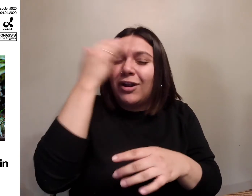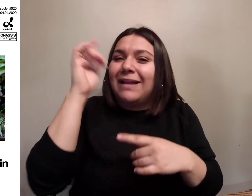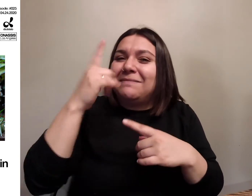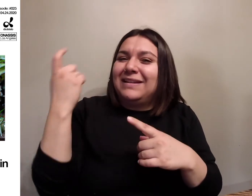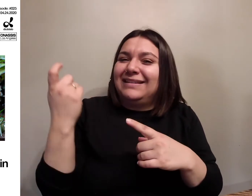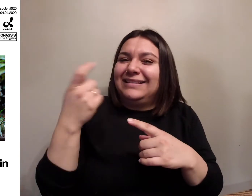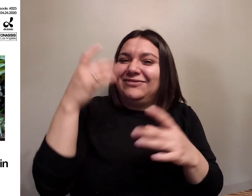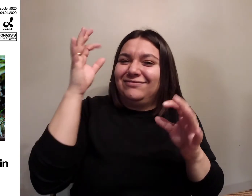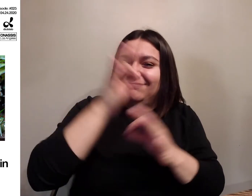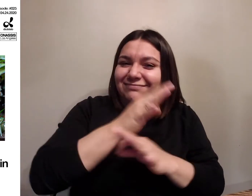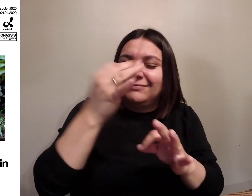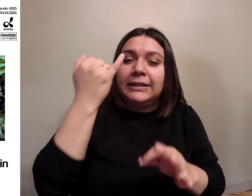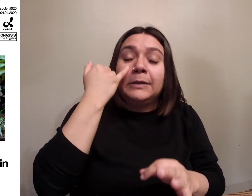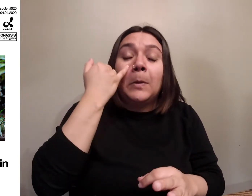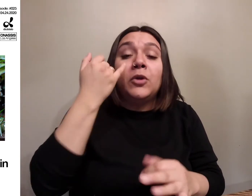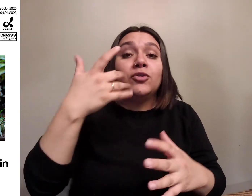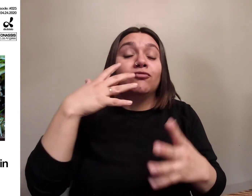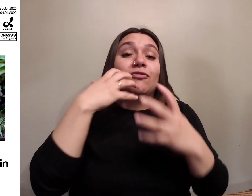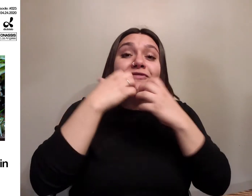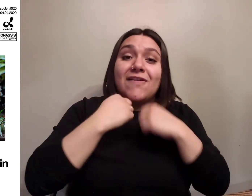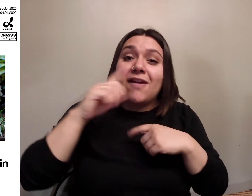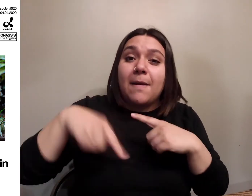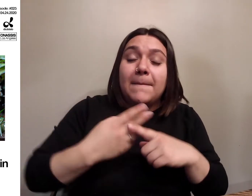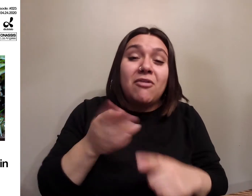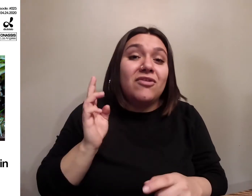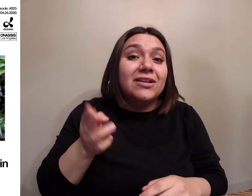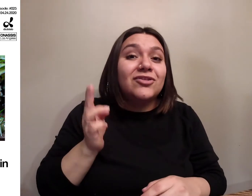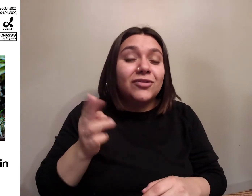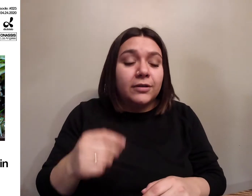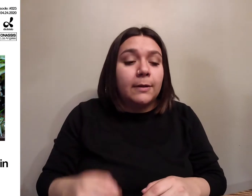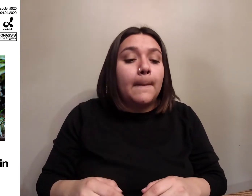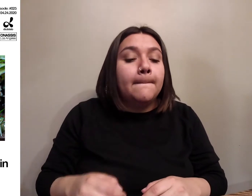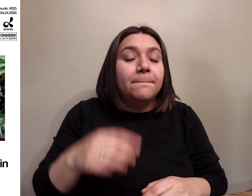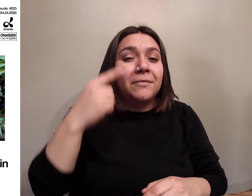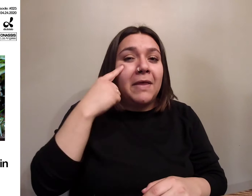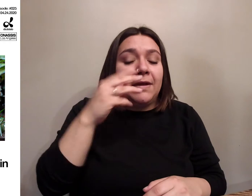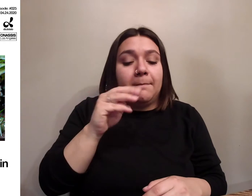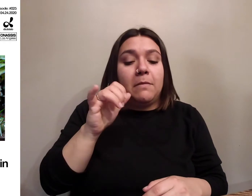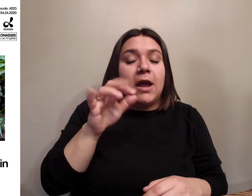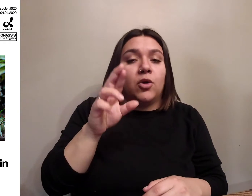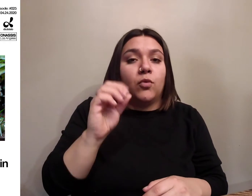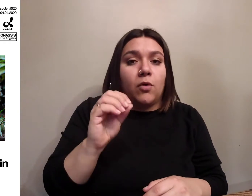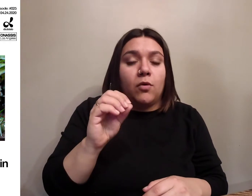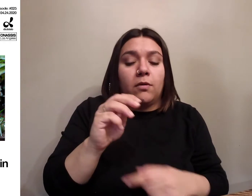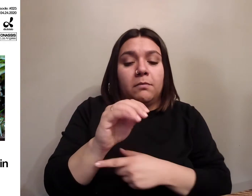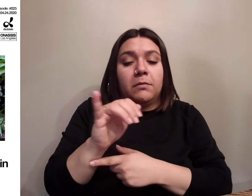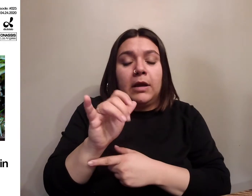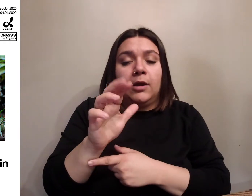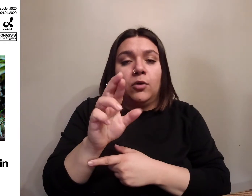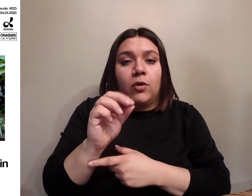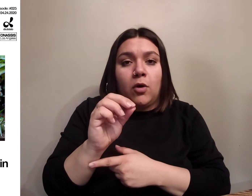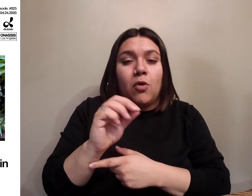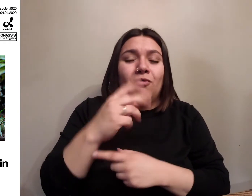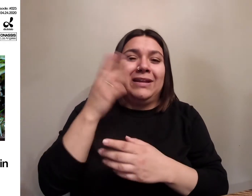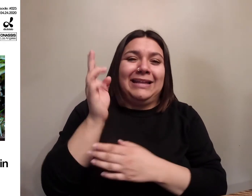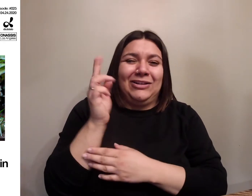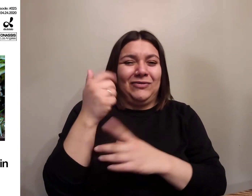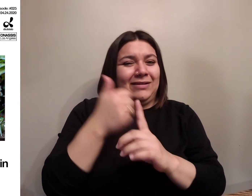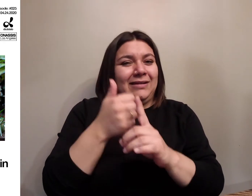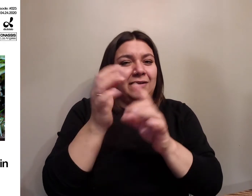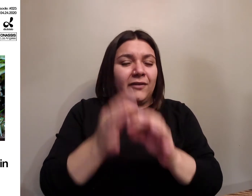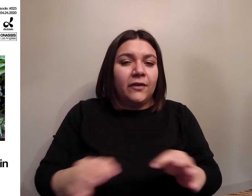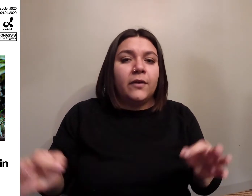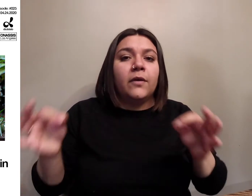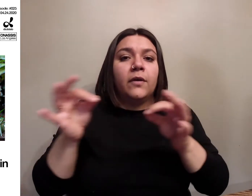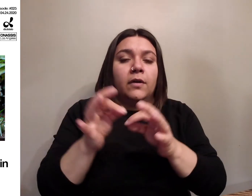deliberately erased, but also forgotten out of ignorance. If you care about those histories, multiple, plural,